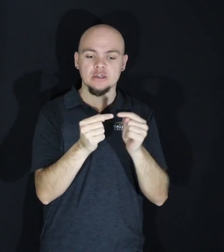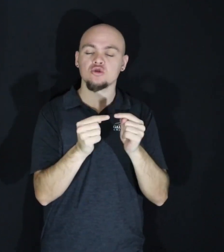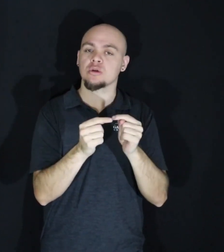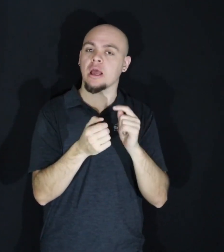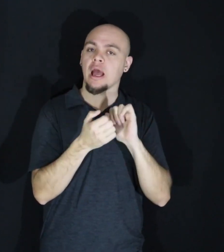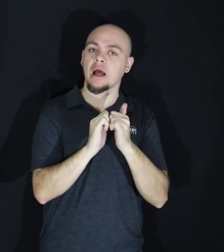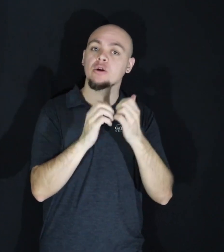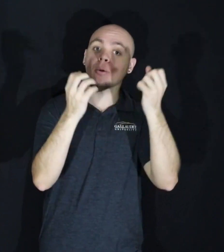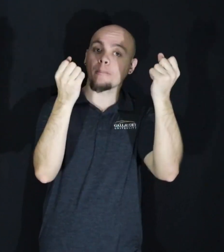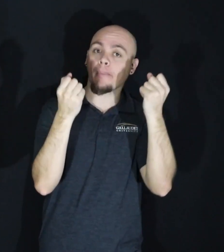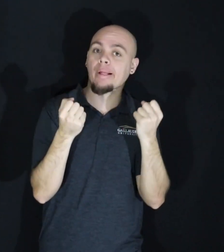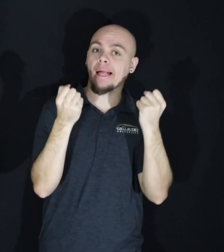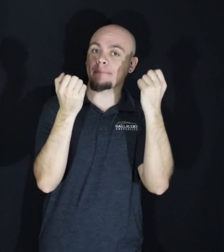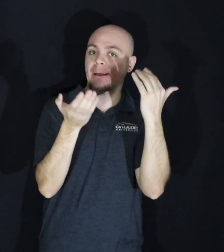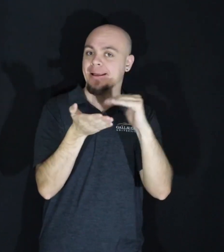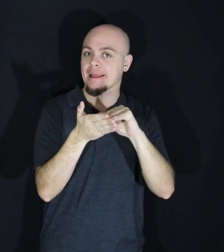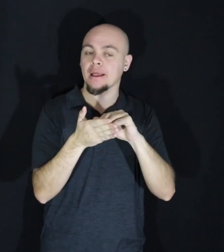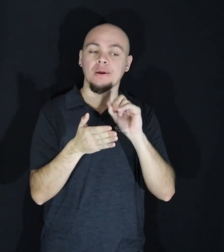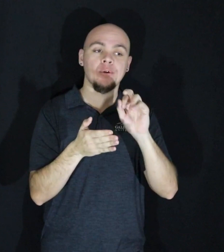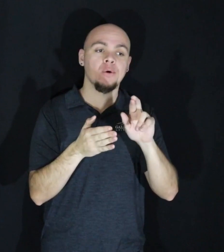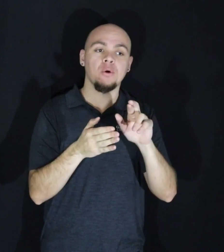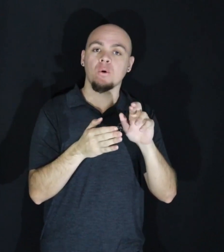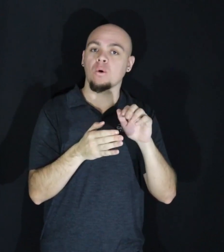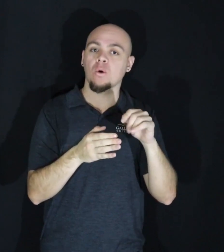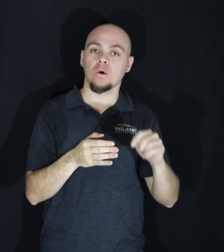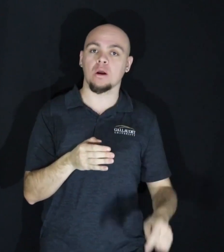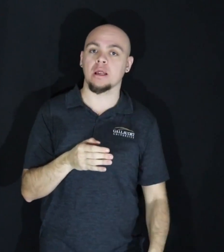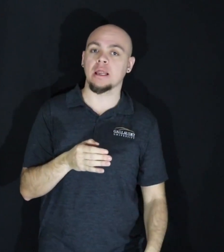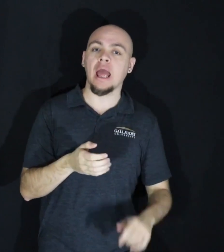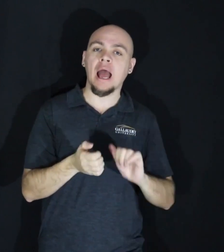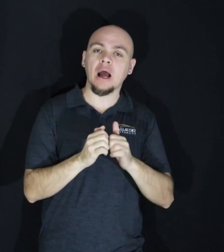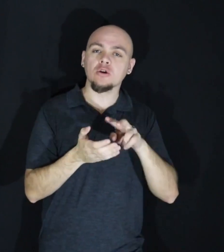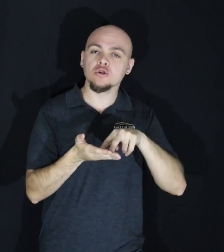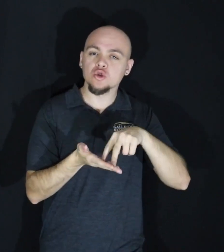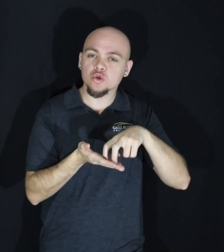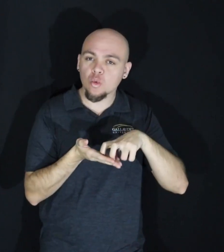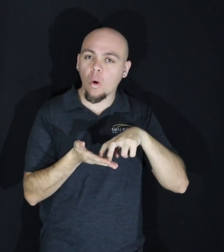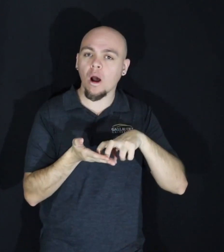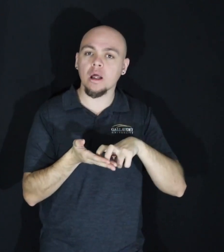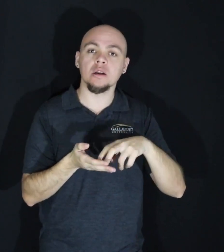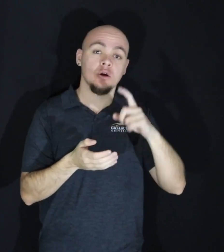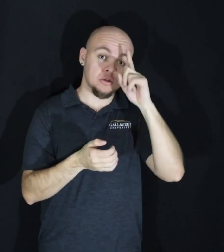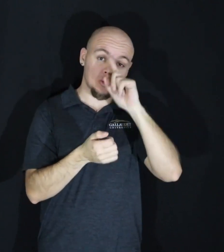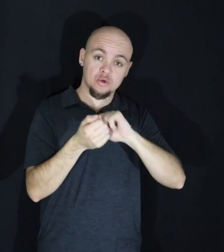do pull-ups again, or an above-the-knee amputee on how to squat again, or a stroke